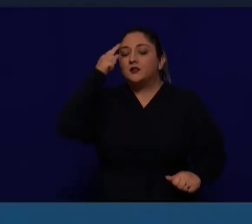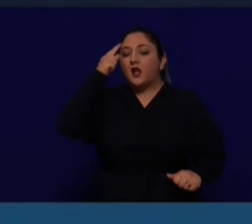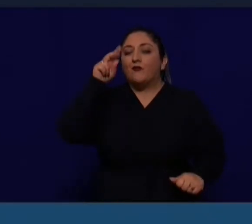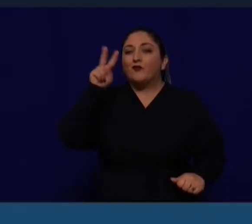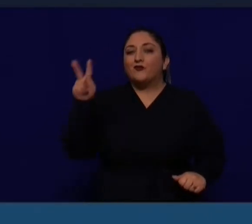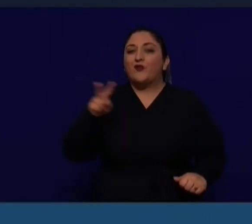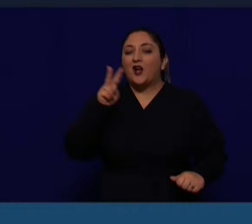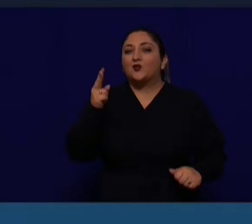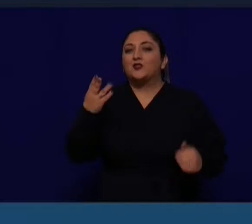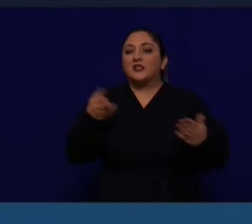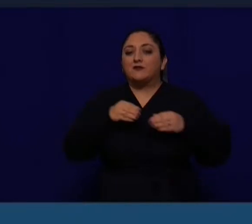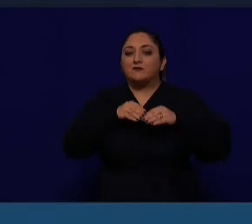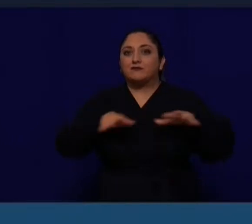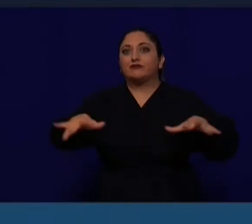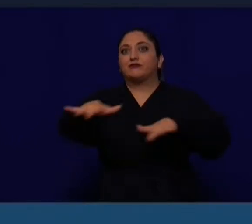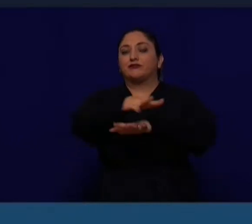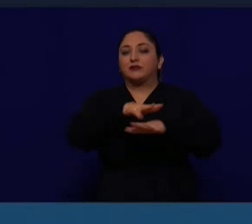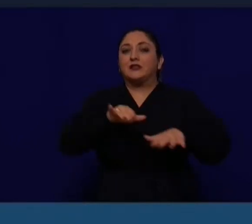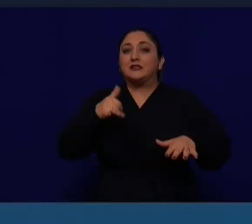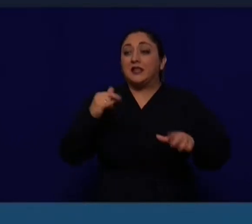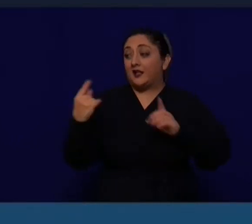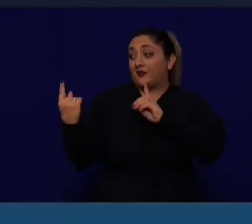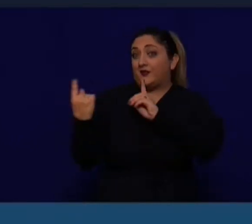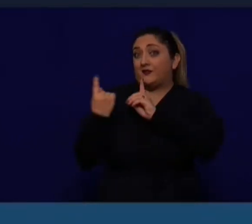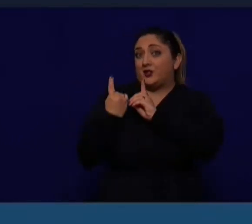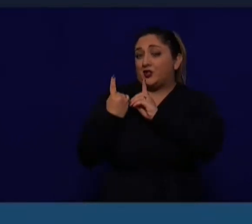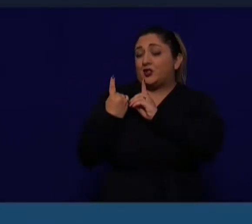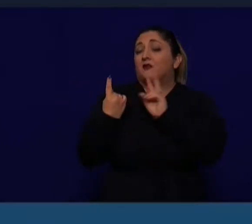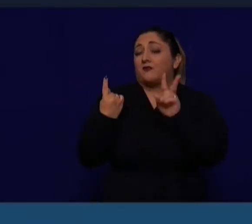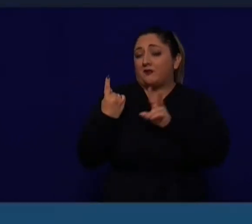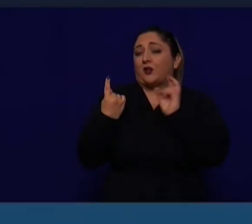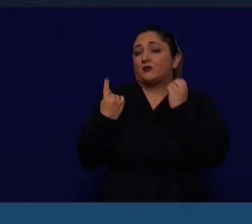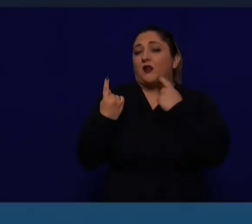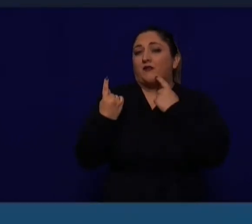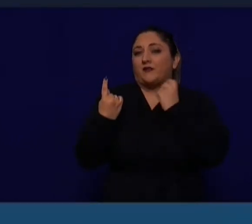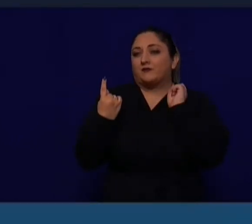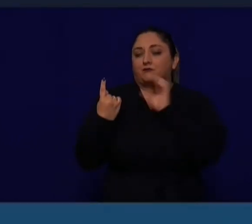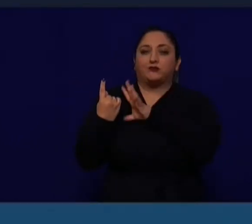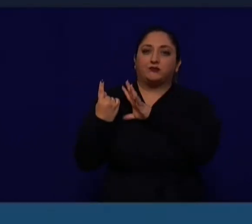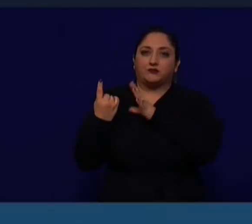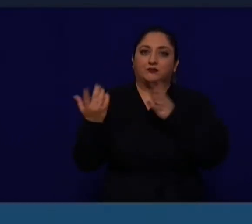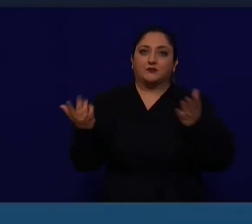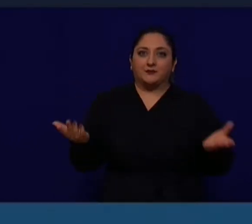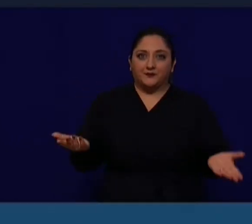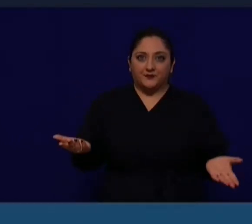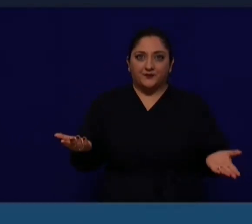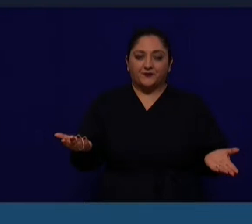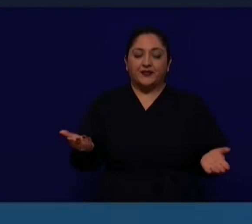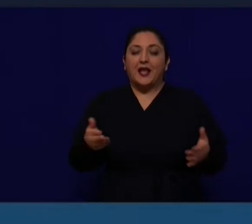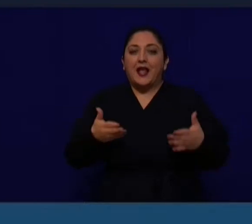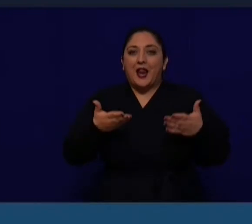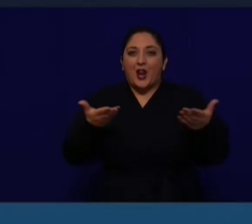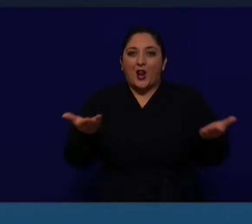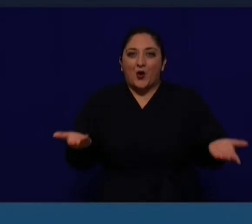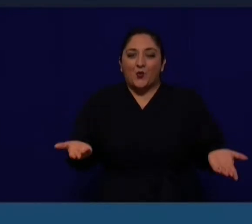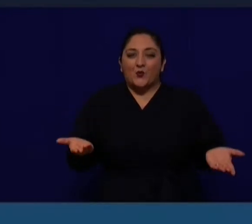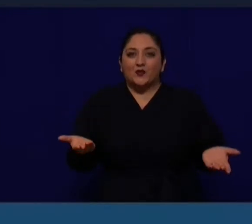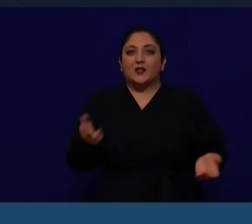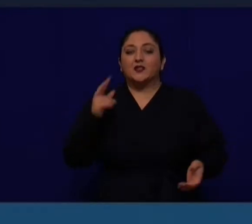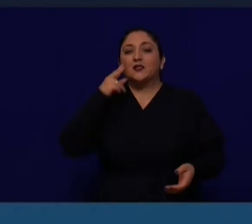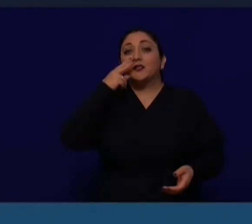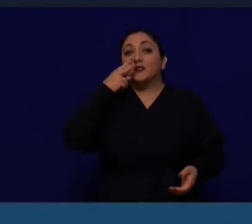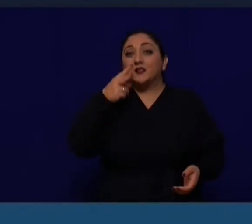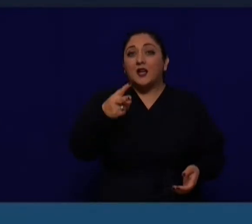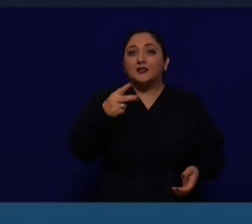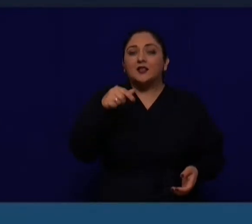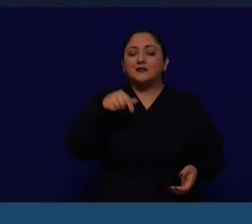jekk inti għandek persuni li ħajkunu qegħdin qrib ħafna ta' xulxin jew inkella jkollhom kuntatt ma' xulxin. U għalhekk li aħna rajna li